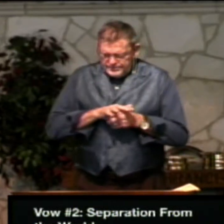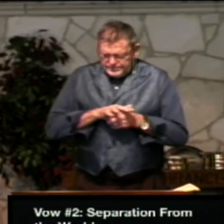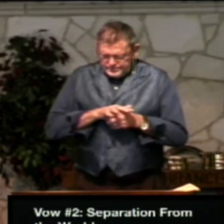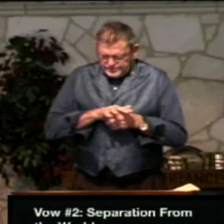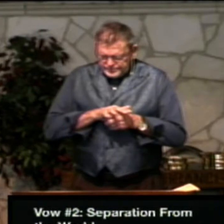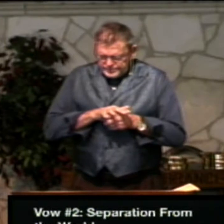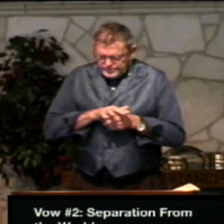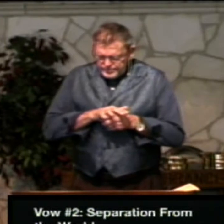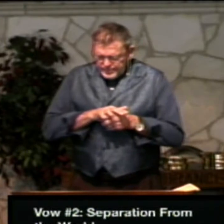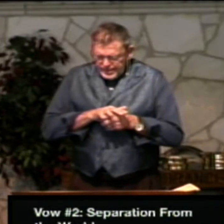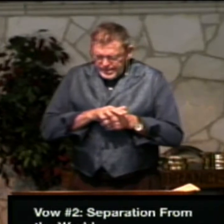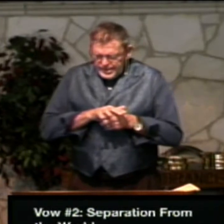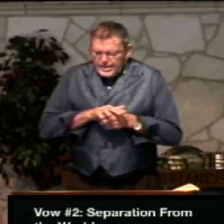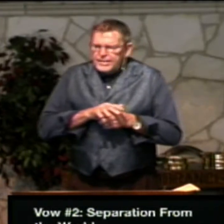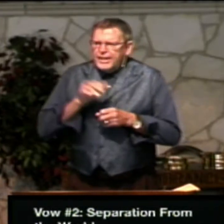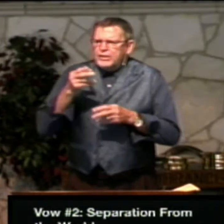vow,